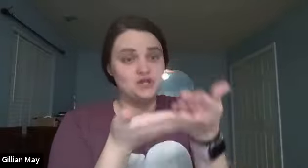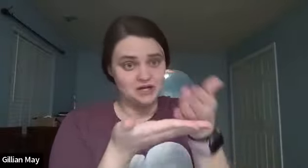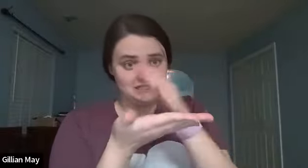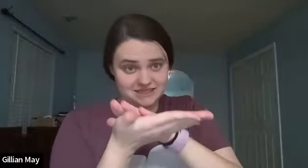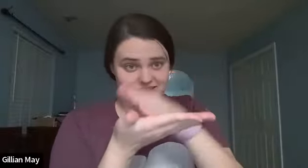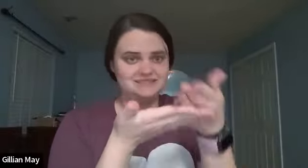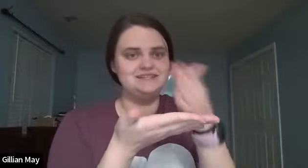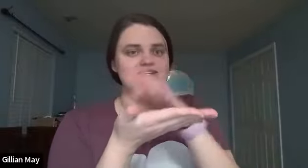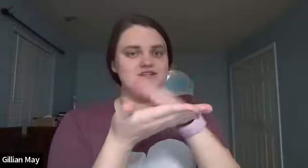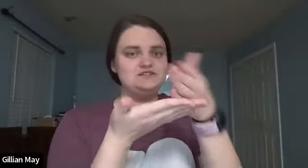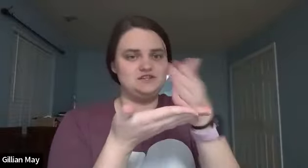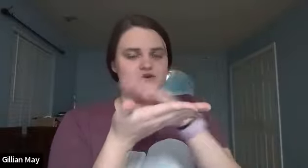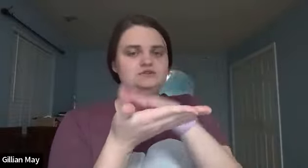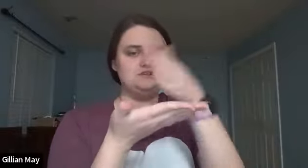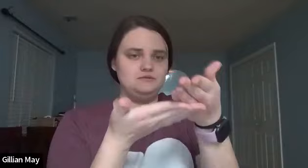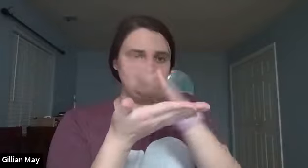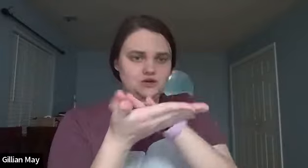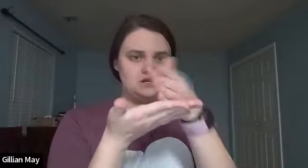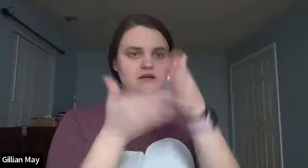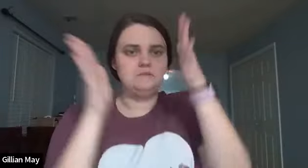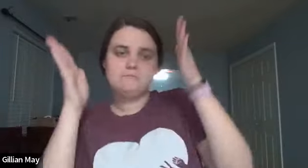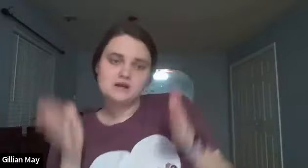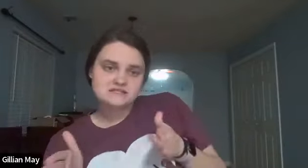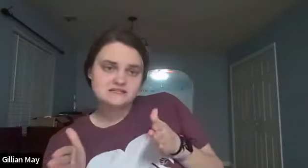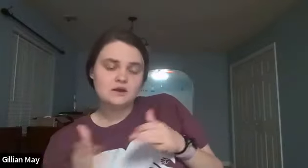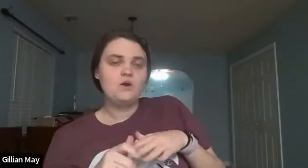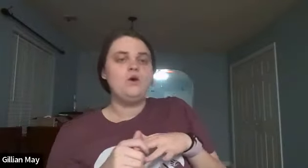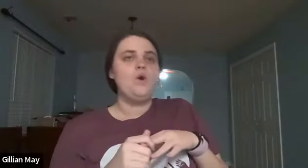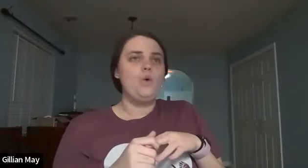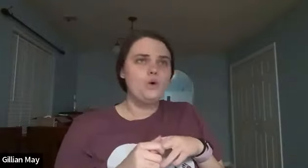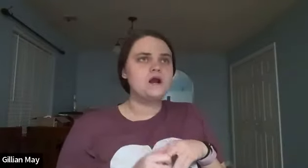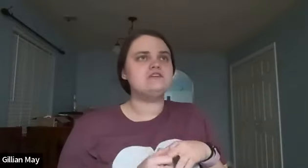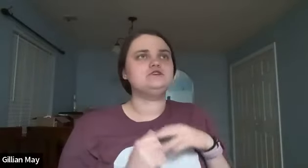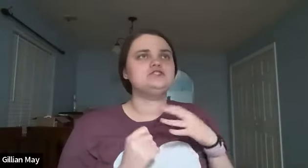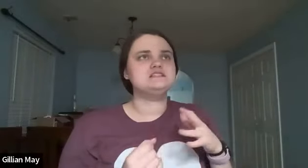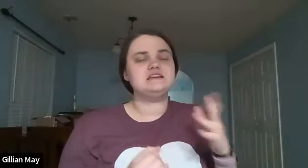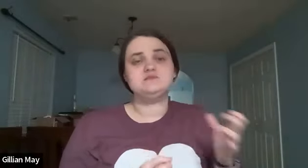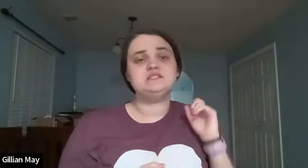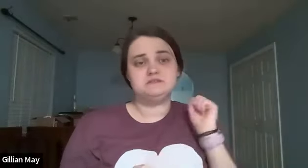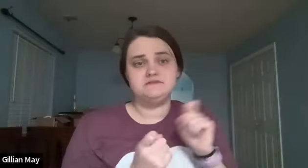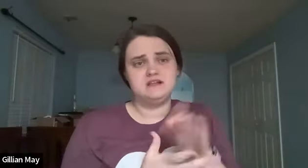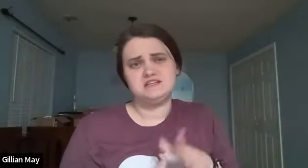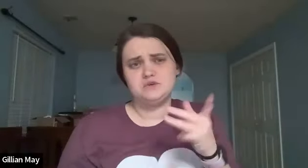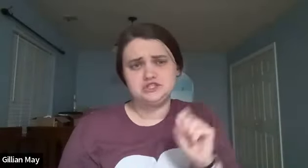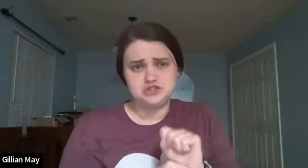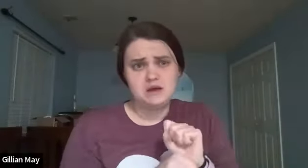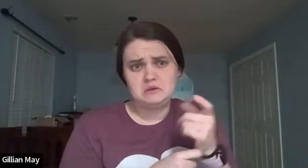cook. So you do cook, person, or if you're just like, if someone's specifically asking, what's your job? Like, what